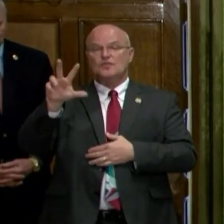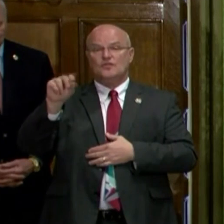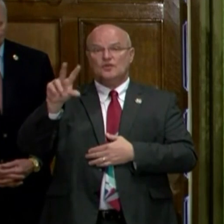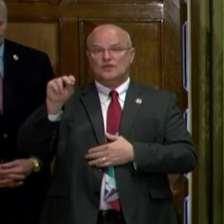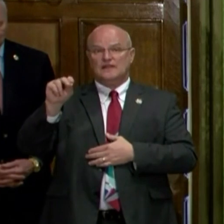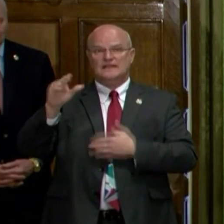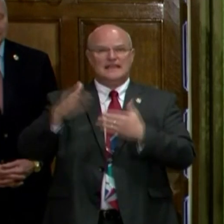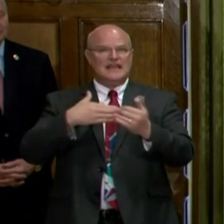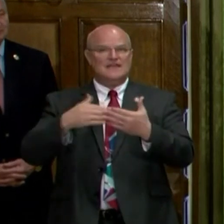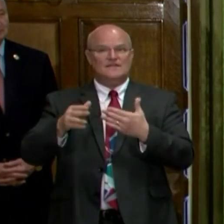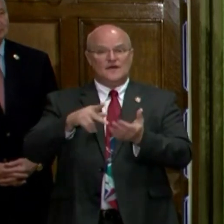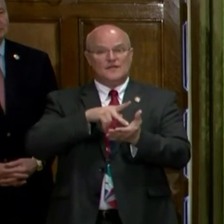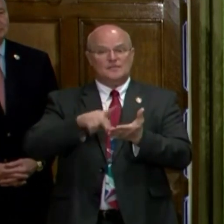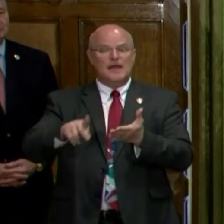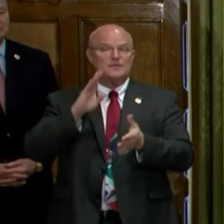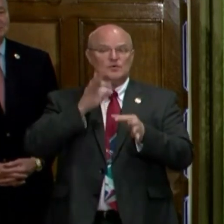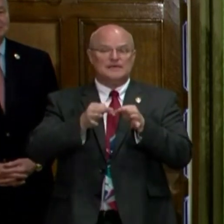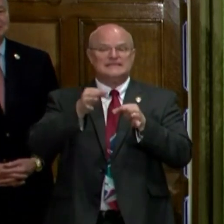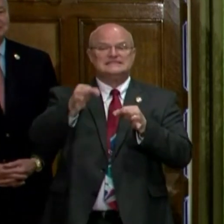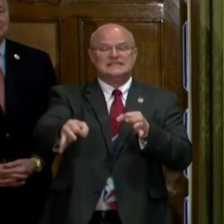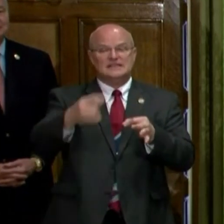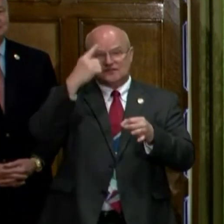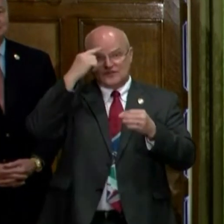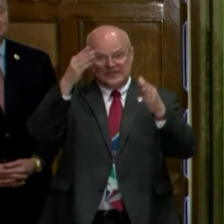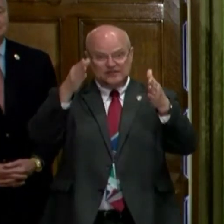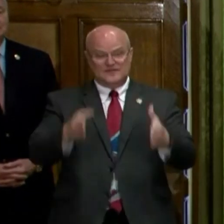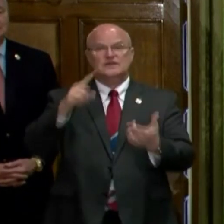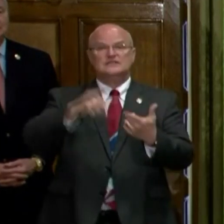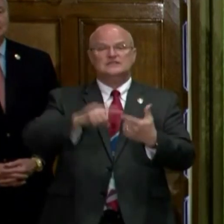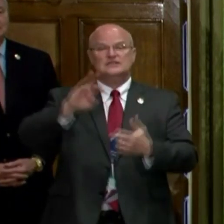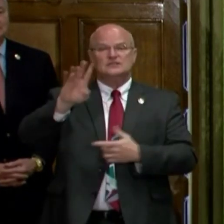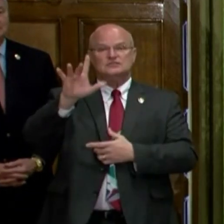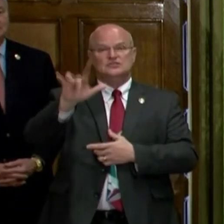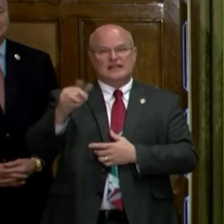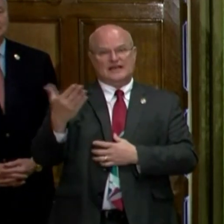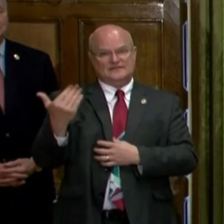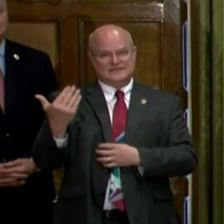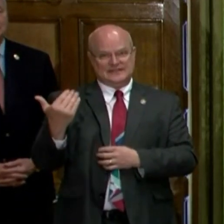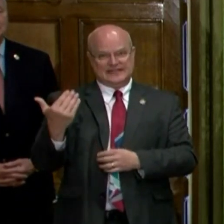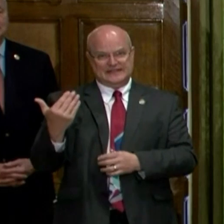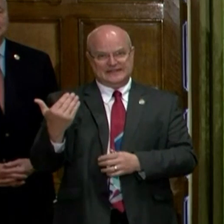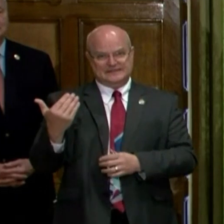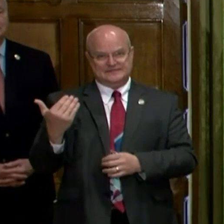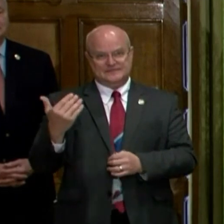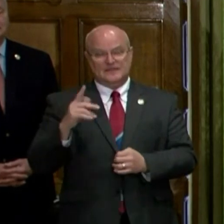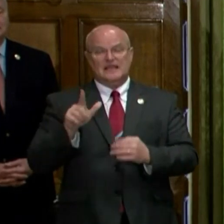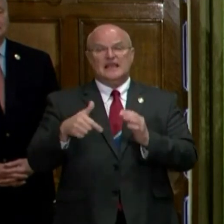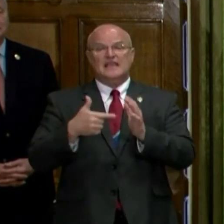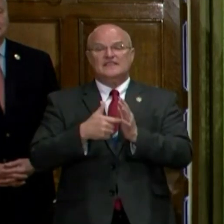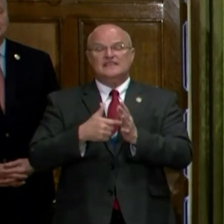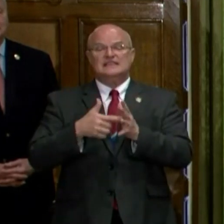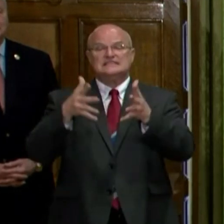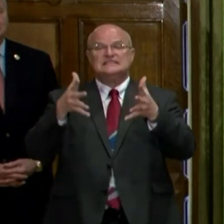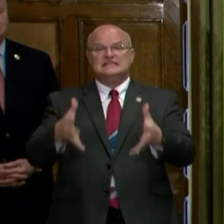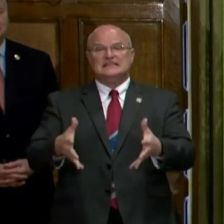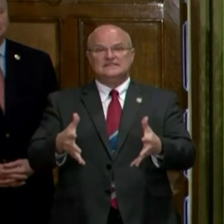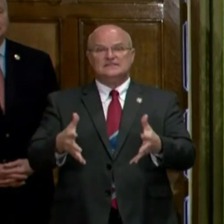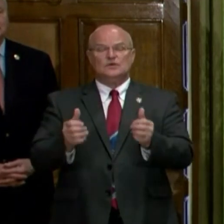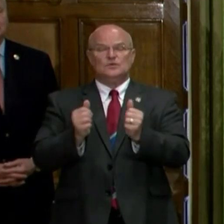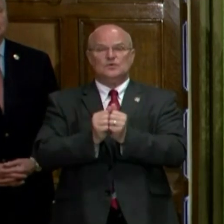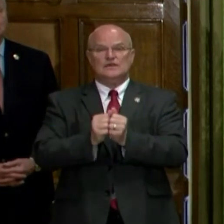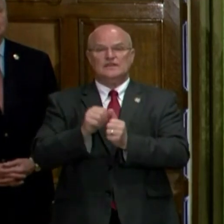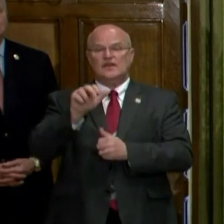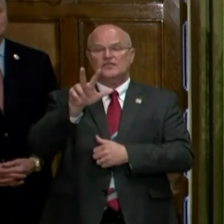of the payments are going to be extended for individuals until July 15th. And this leaves us in total with